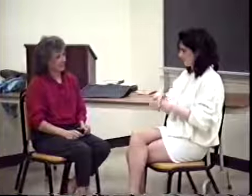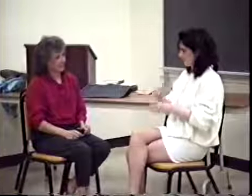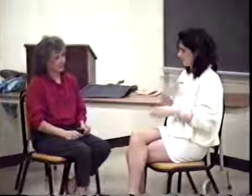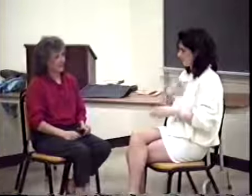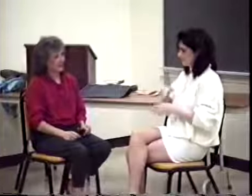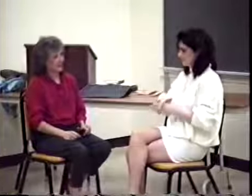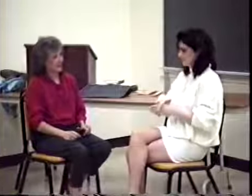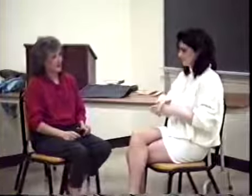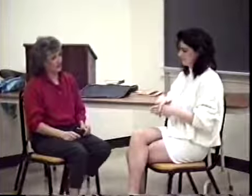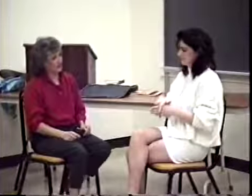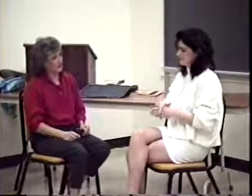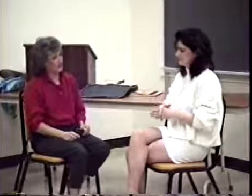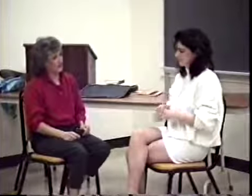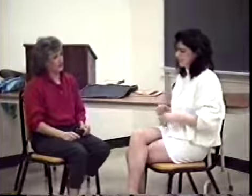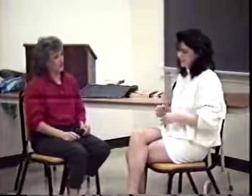She rode her horse,